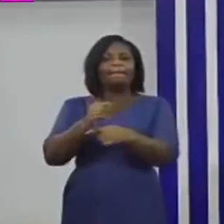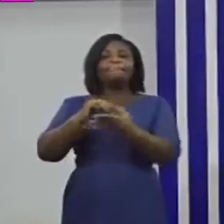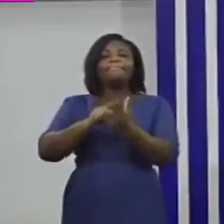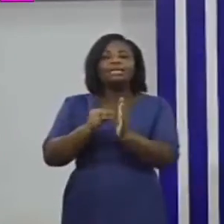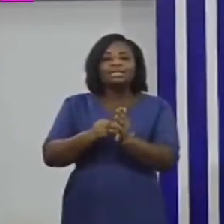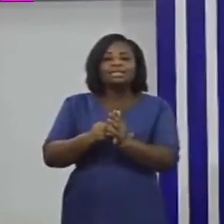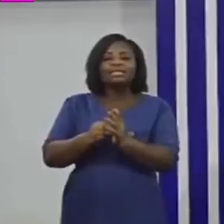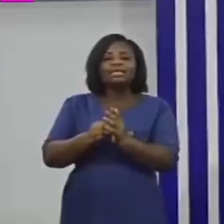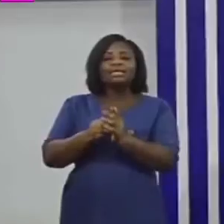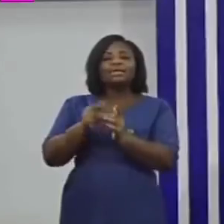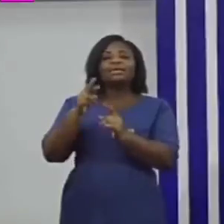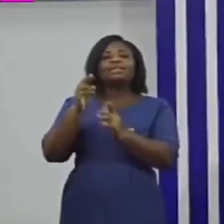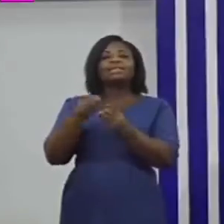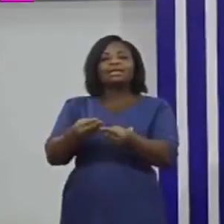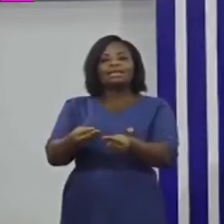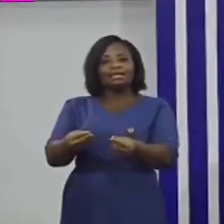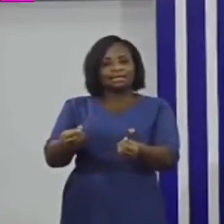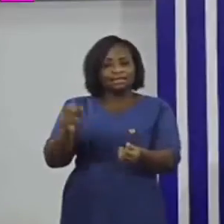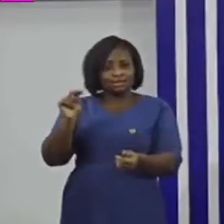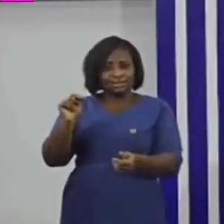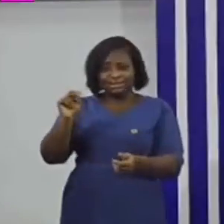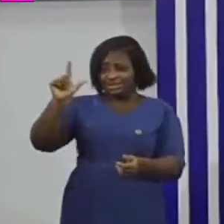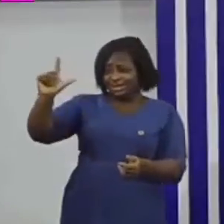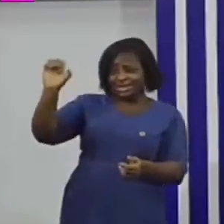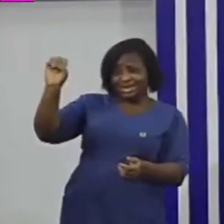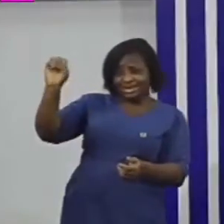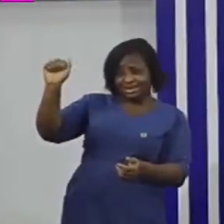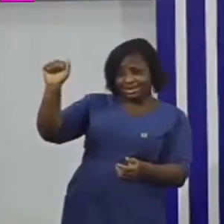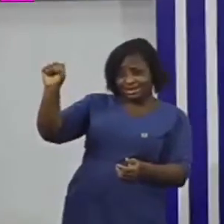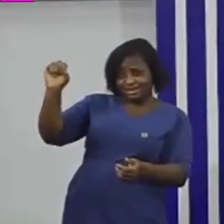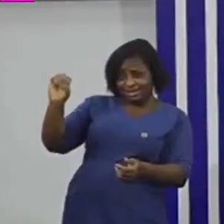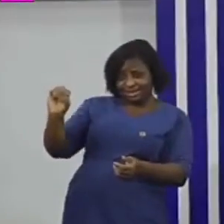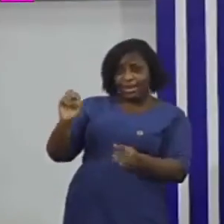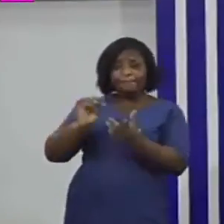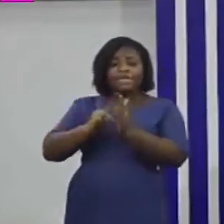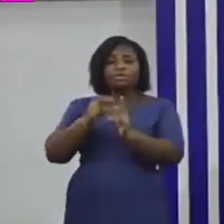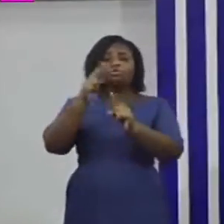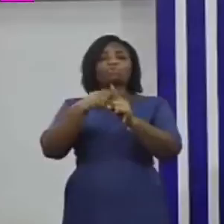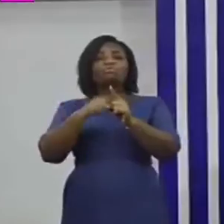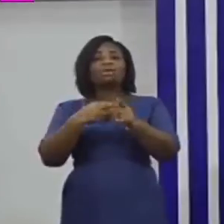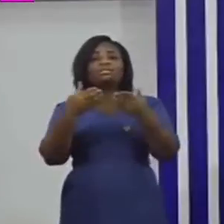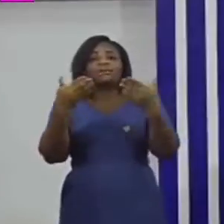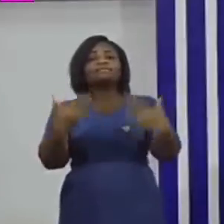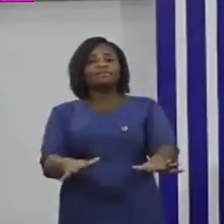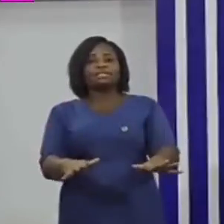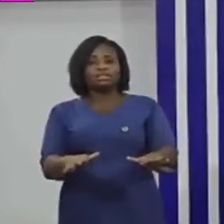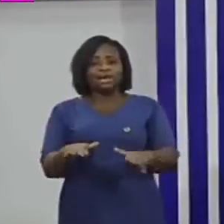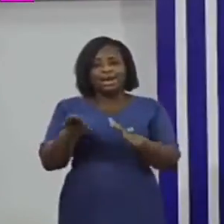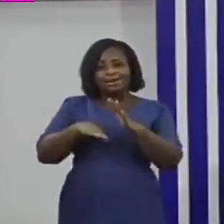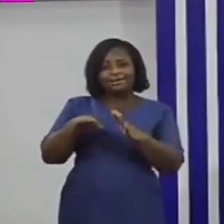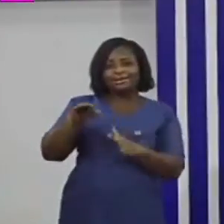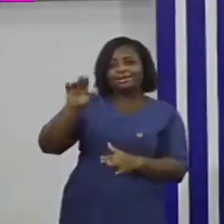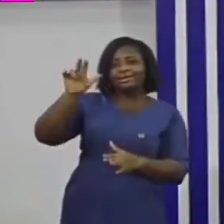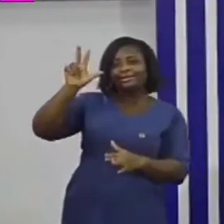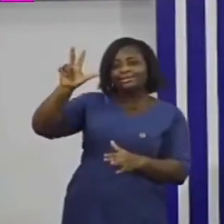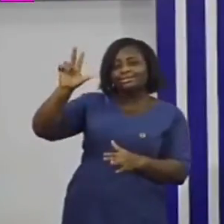the landlady, where the lease has expired under Section 36 of the